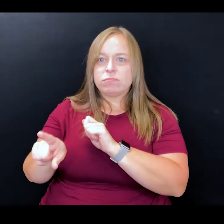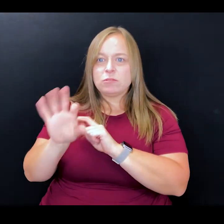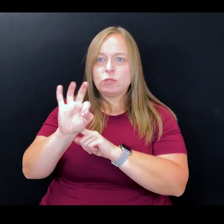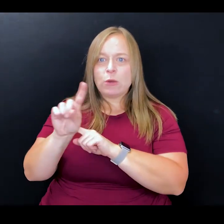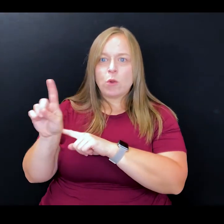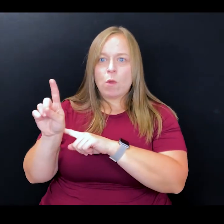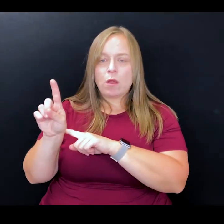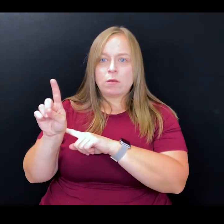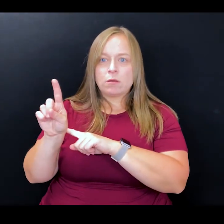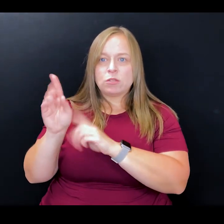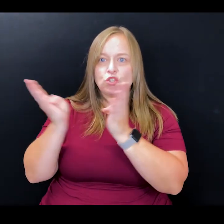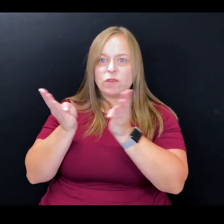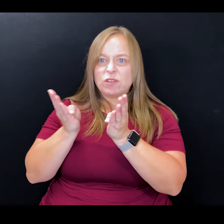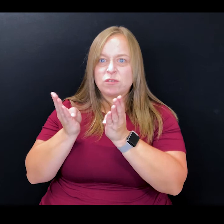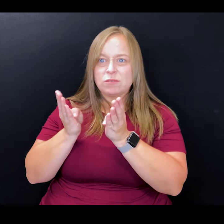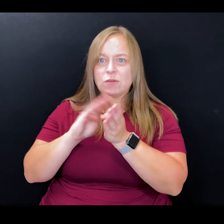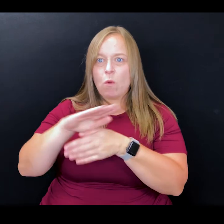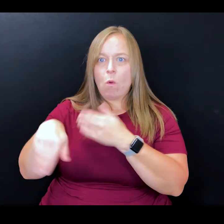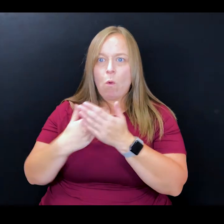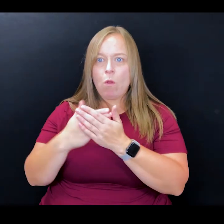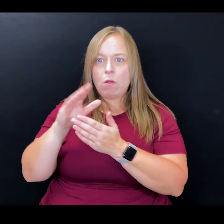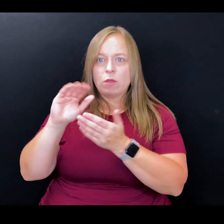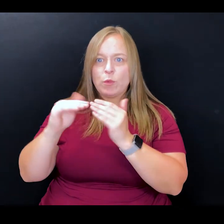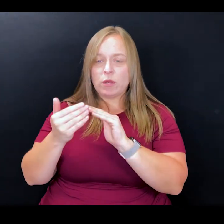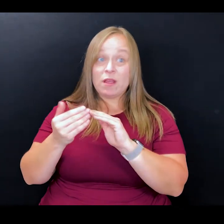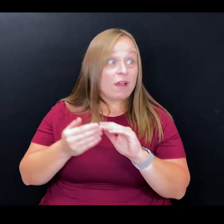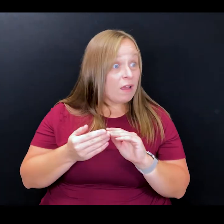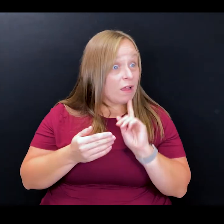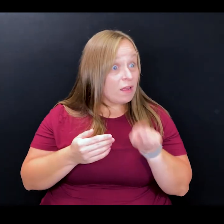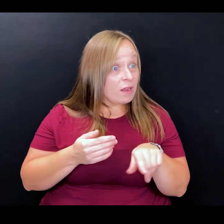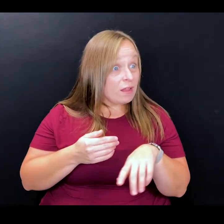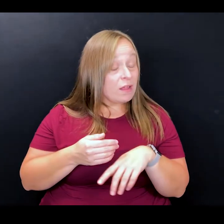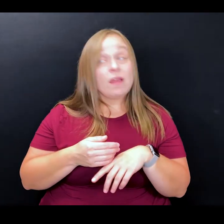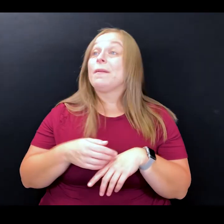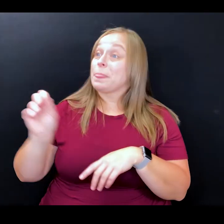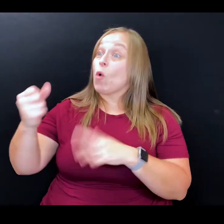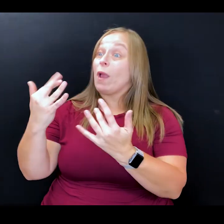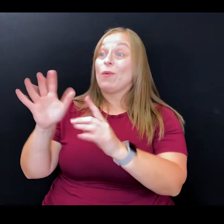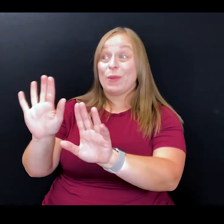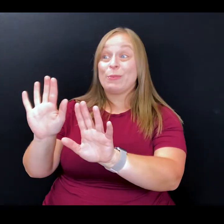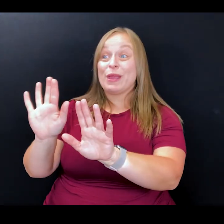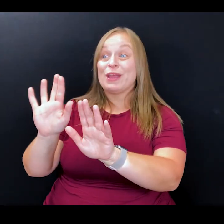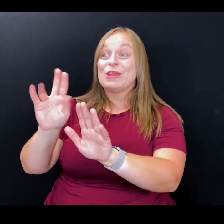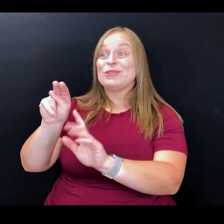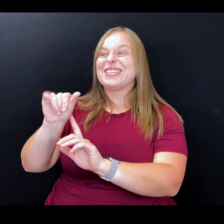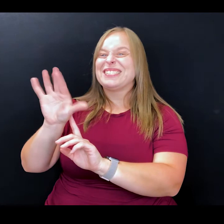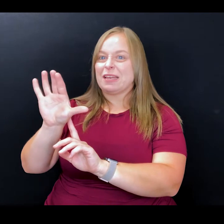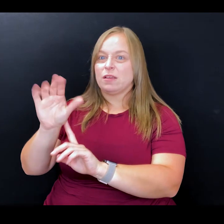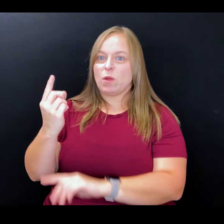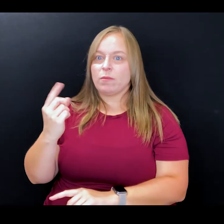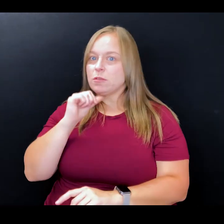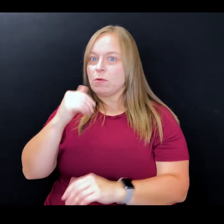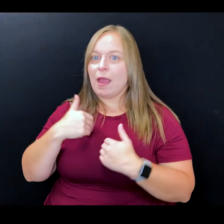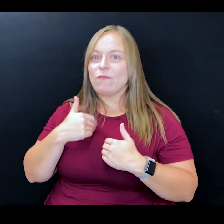to 911 services available in every community. Go figure it. And wait for it. New York City